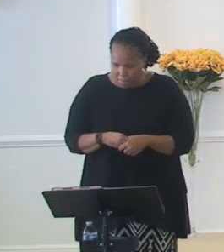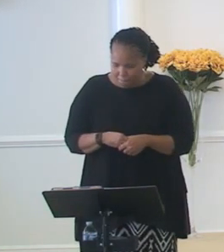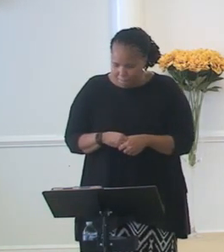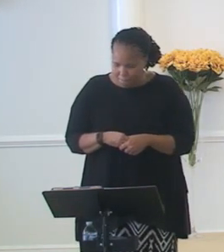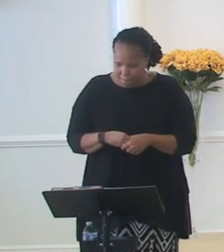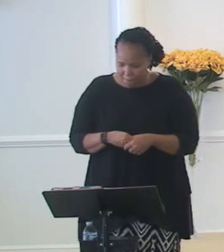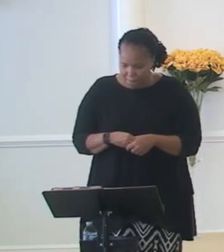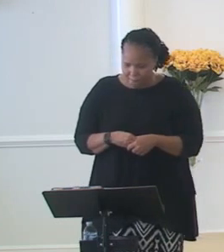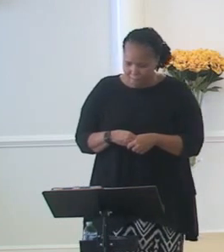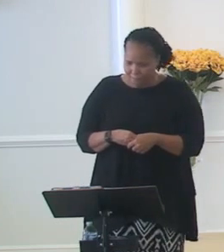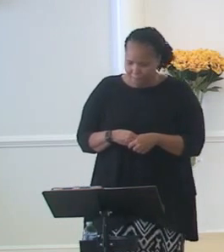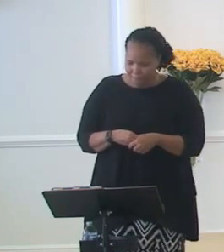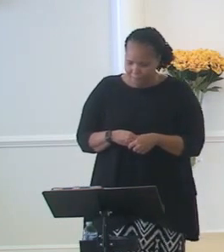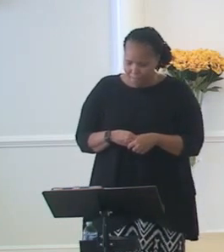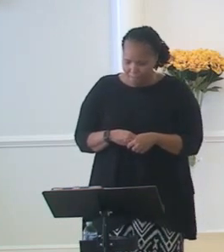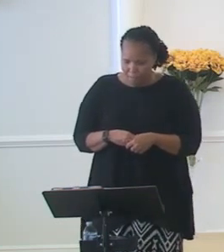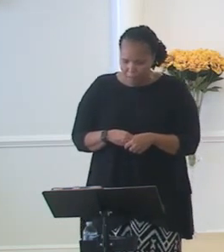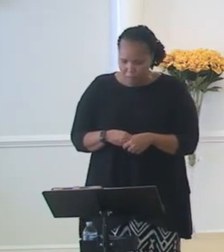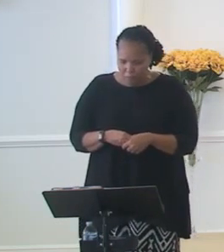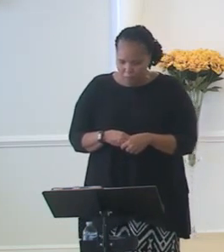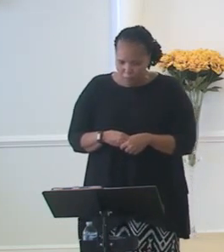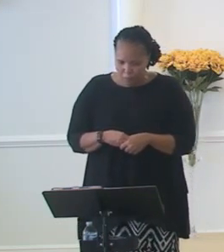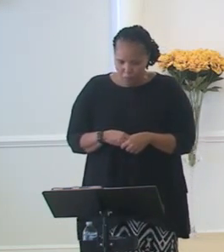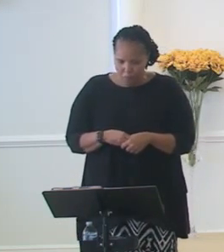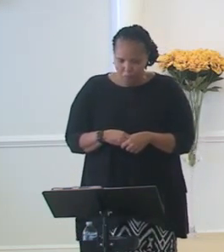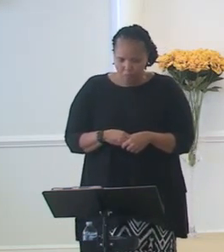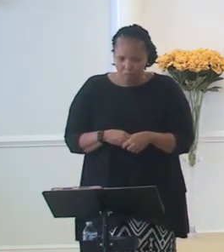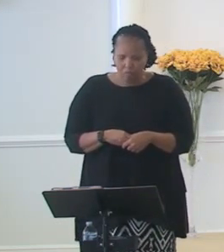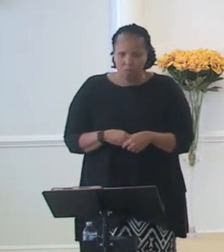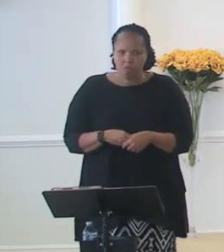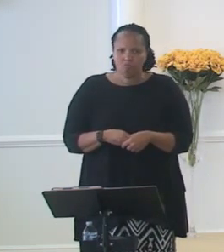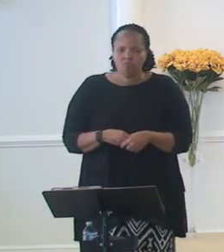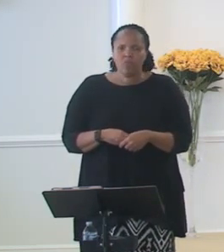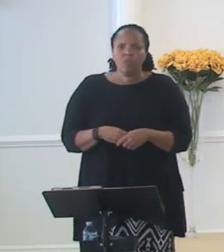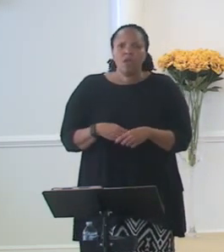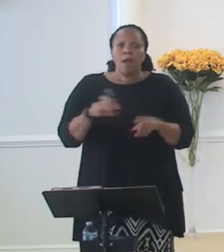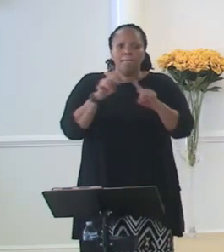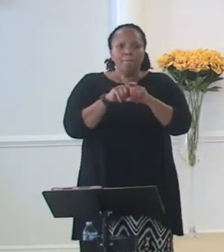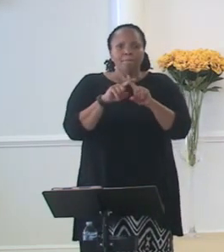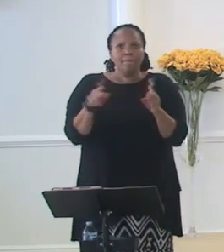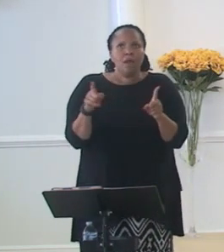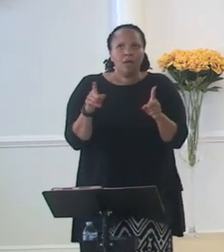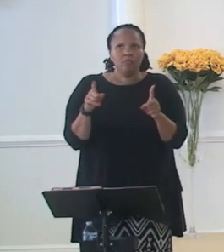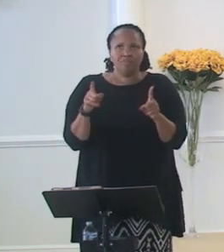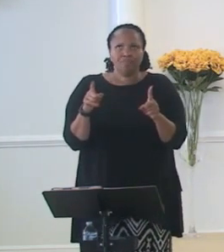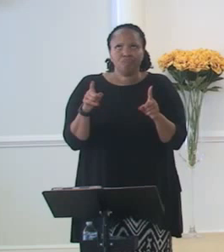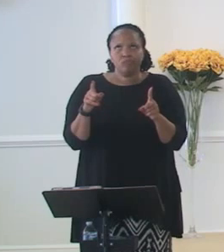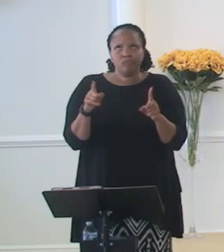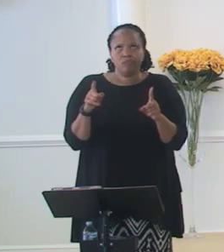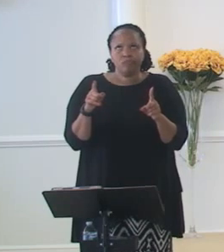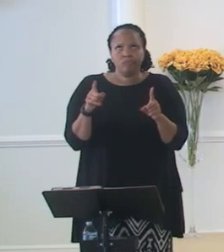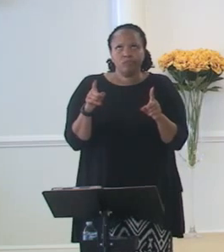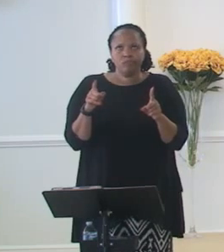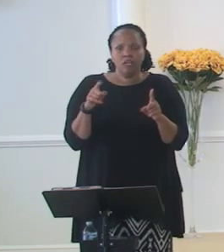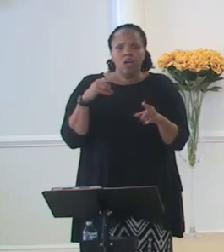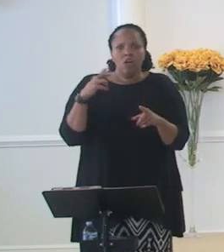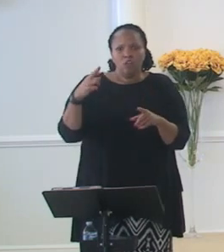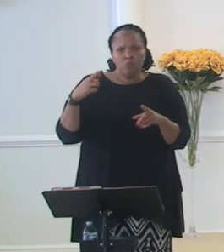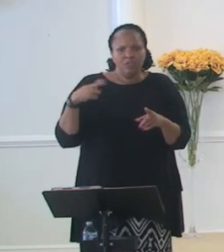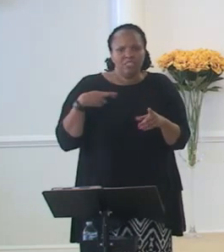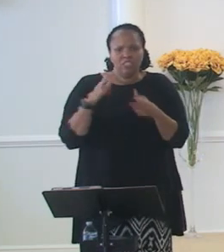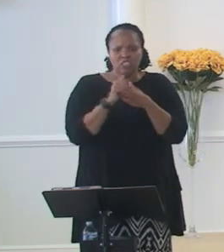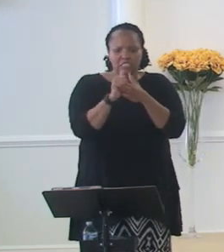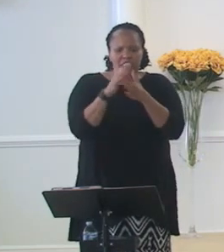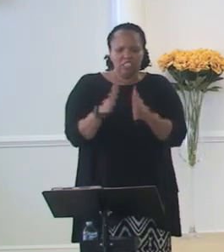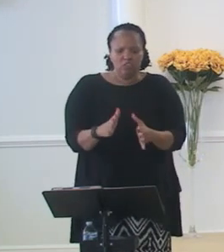Yet it was the constant approaching of the religious leaders towards him that